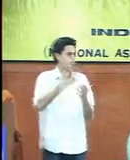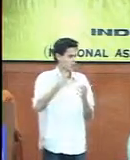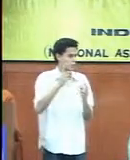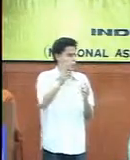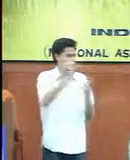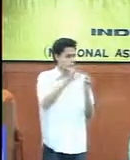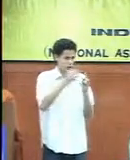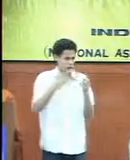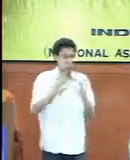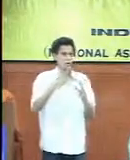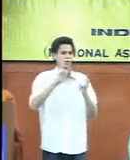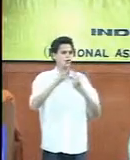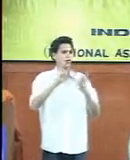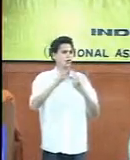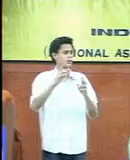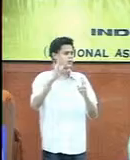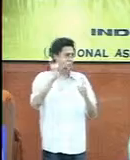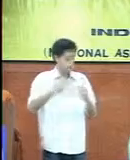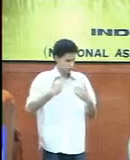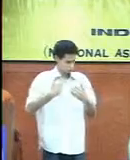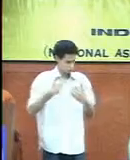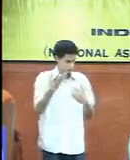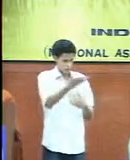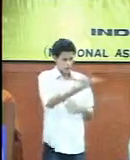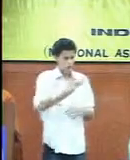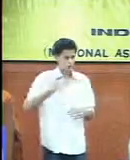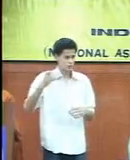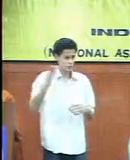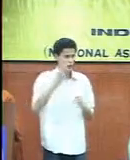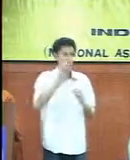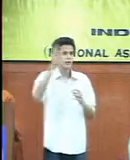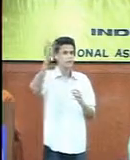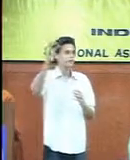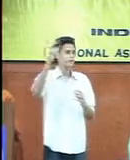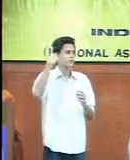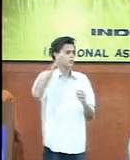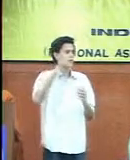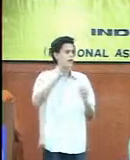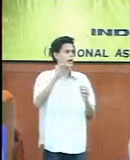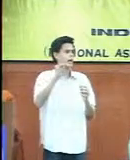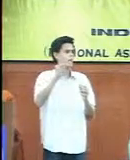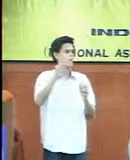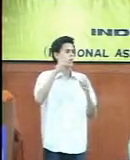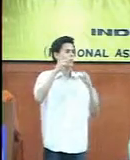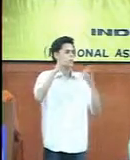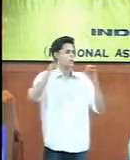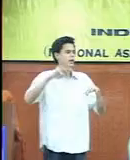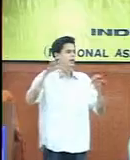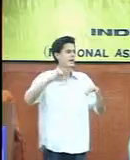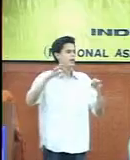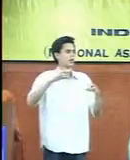another point which we need to debate is that should we be now asking for a commission, like a women's